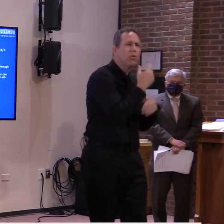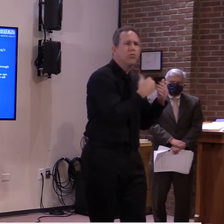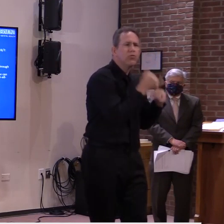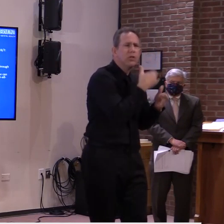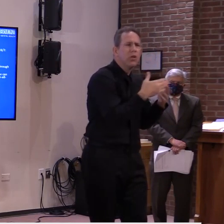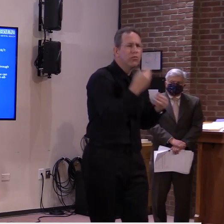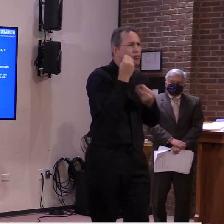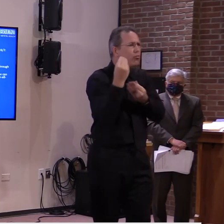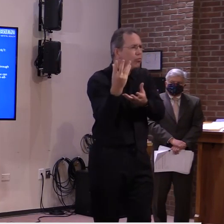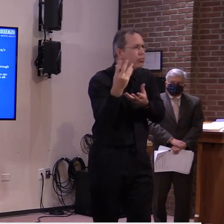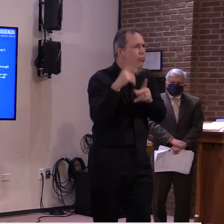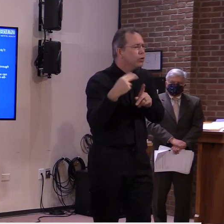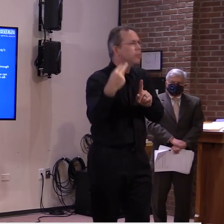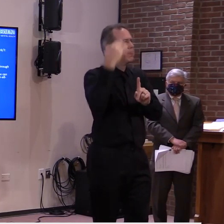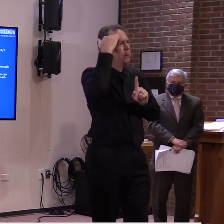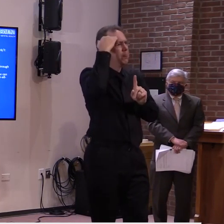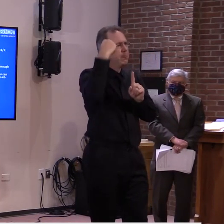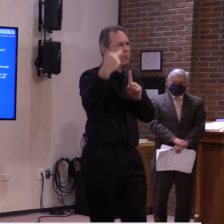1-800-484-3731.